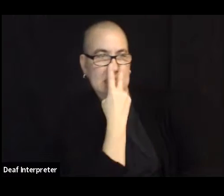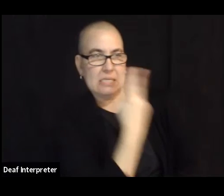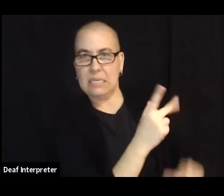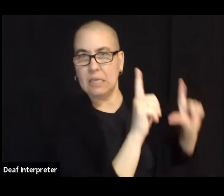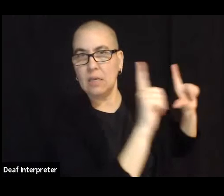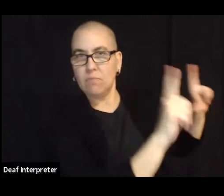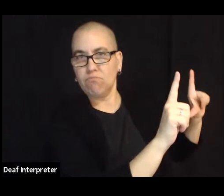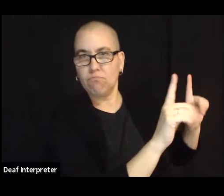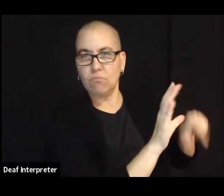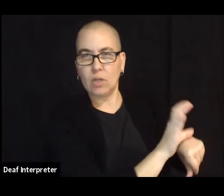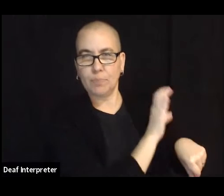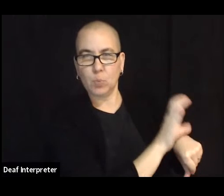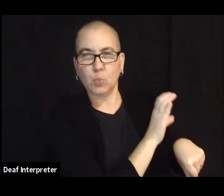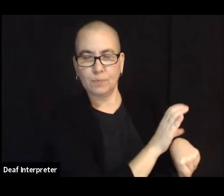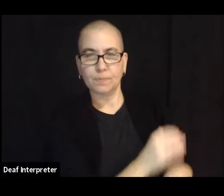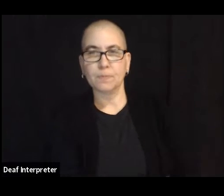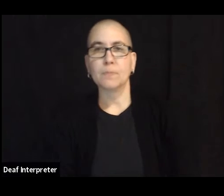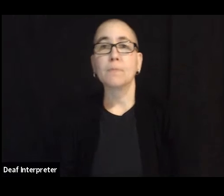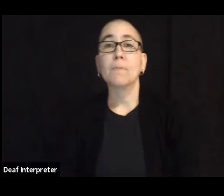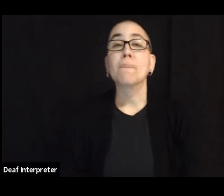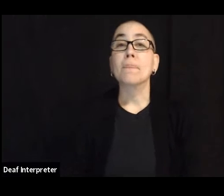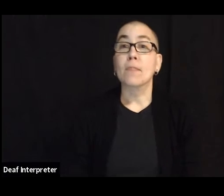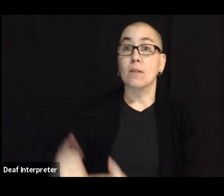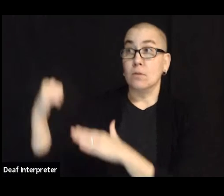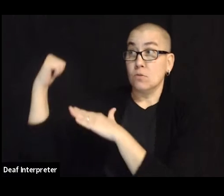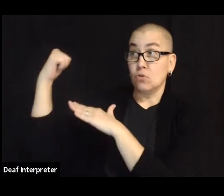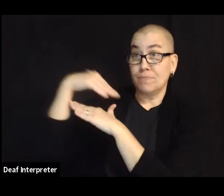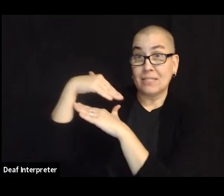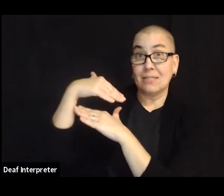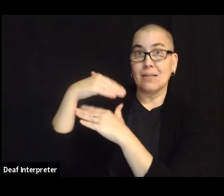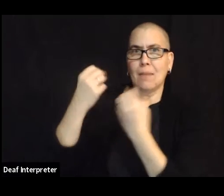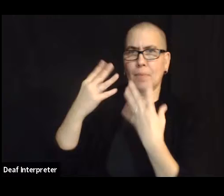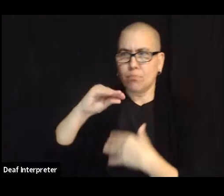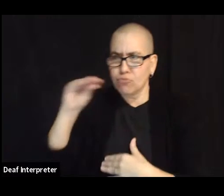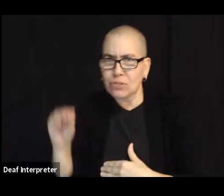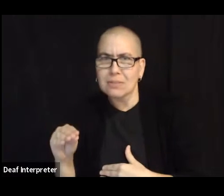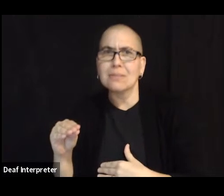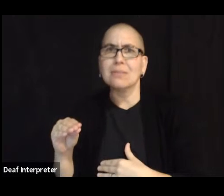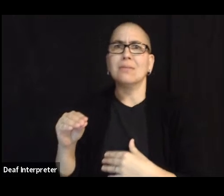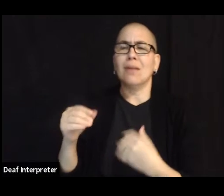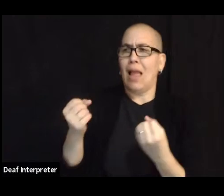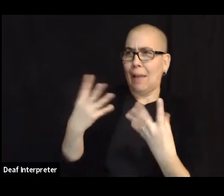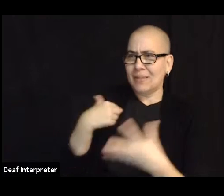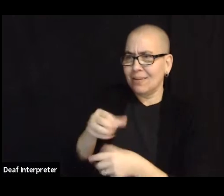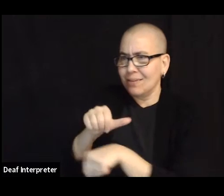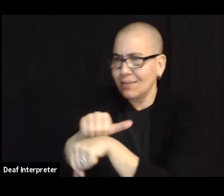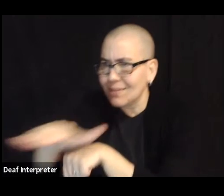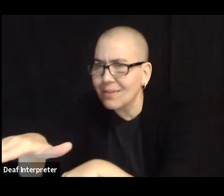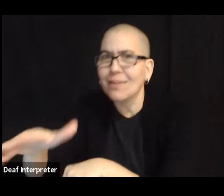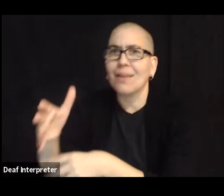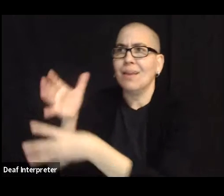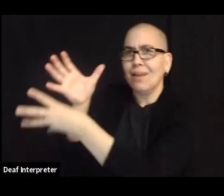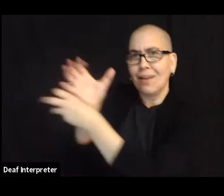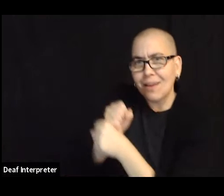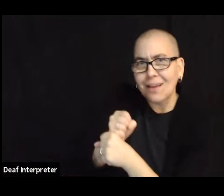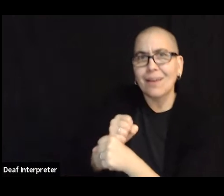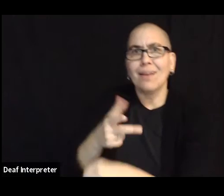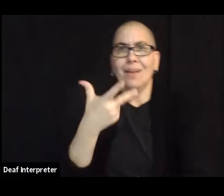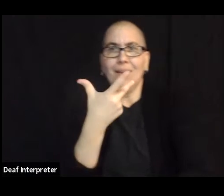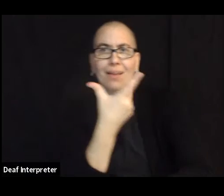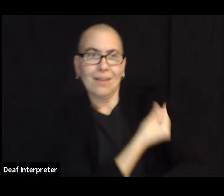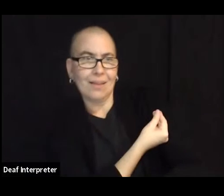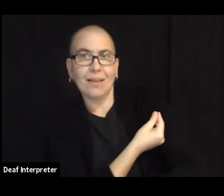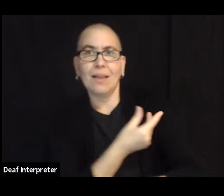This percent is calculated by taking the number of doses administered divided by the number of doses that have been shipped to